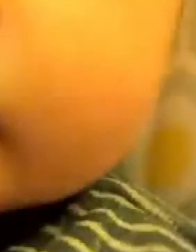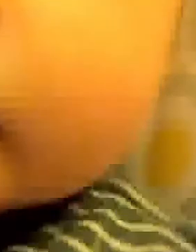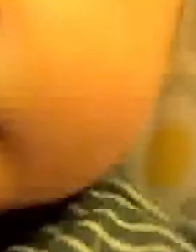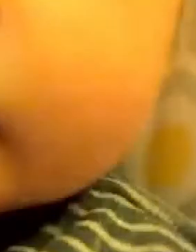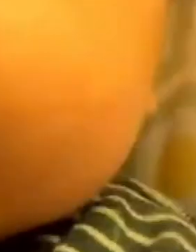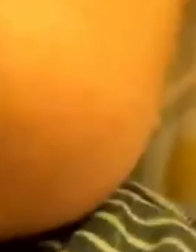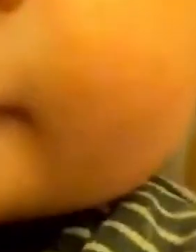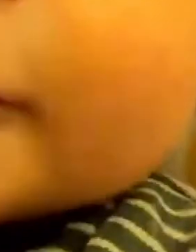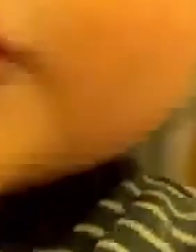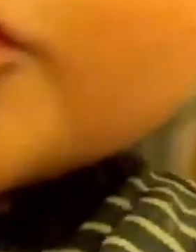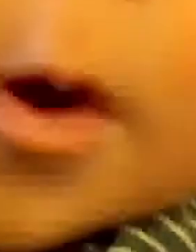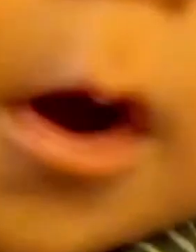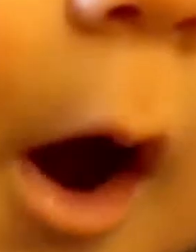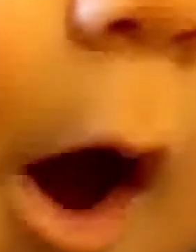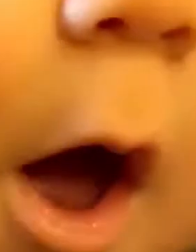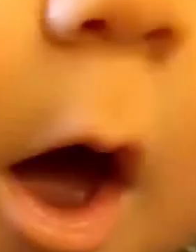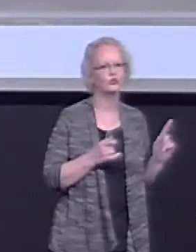beginning to coo.